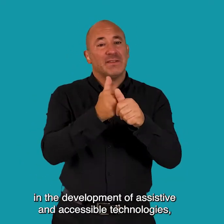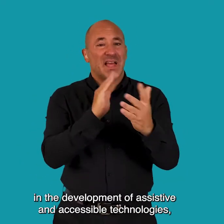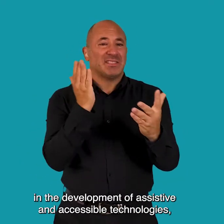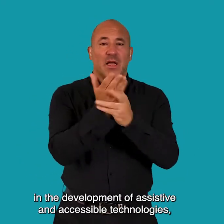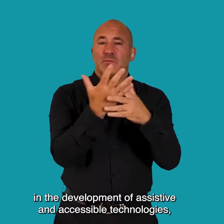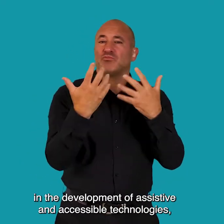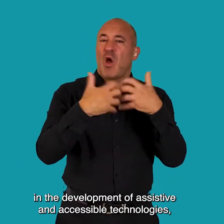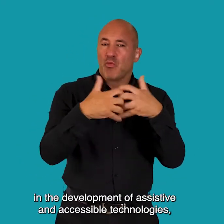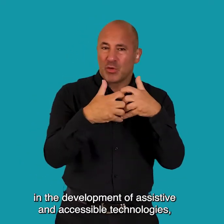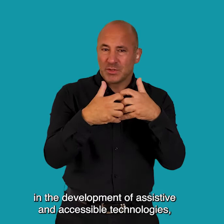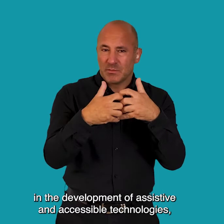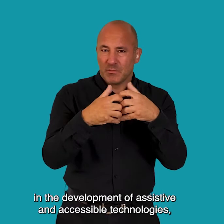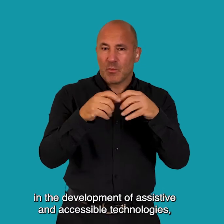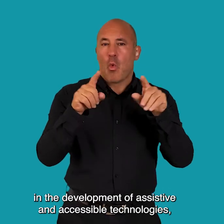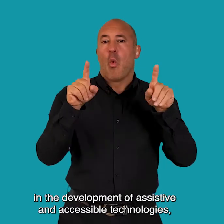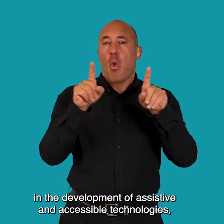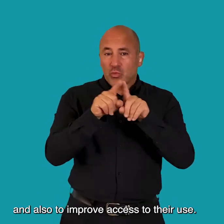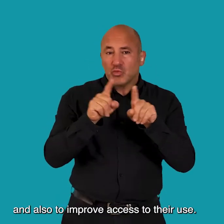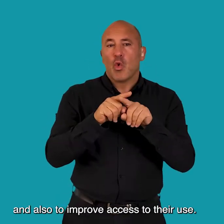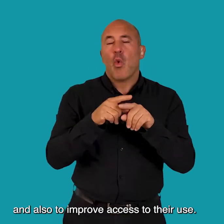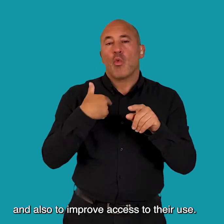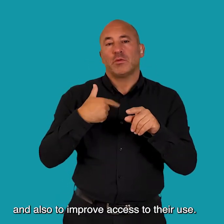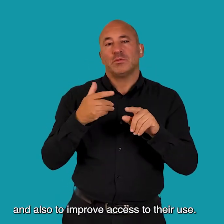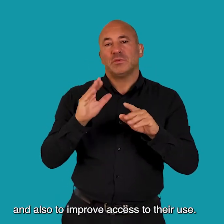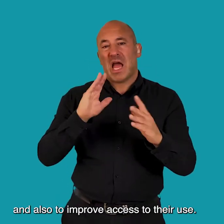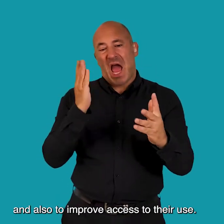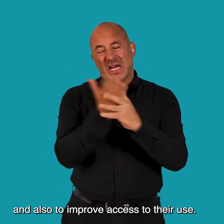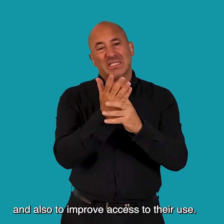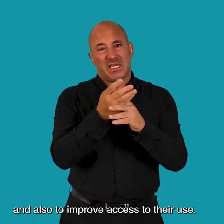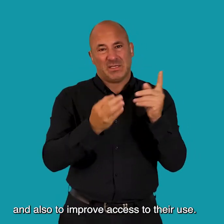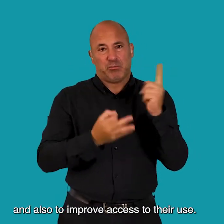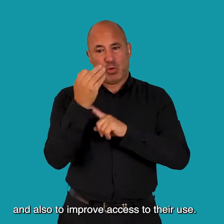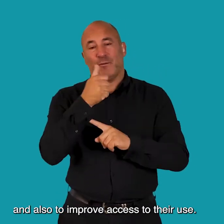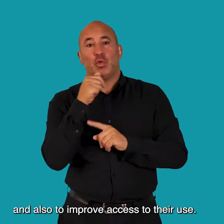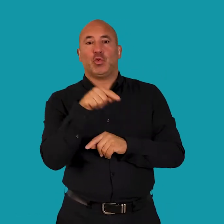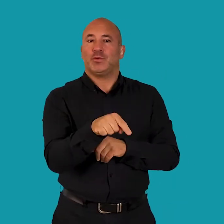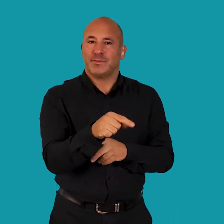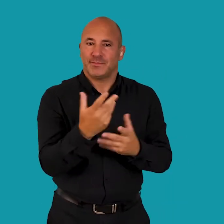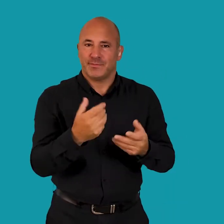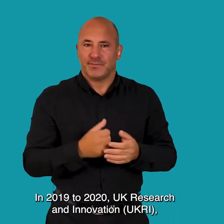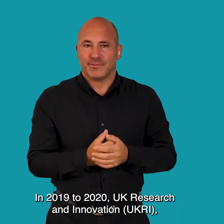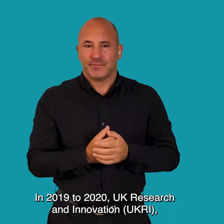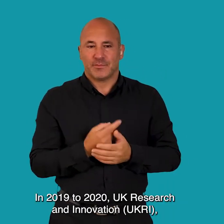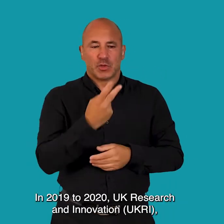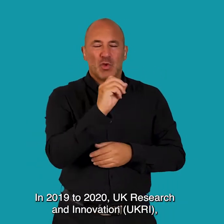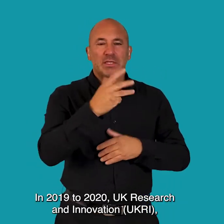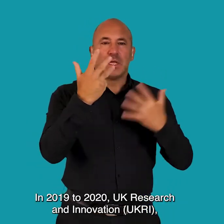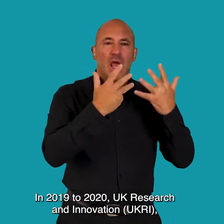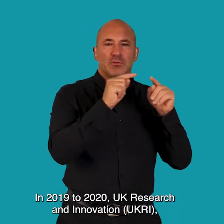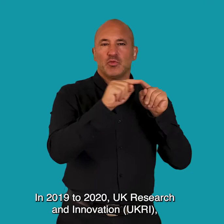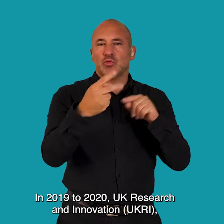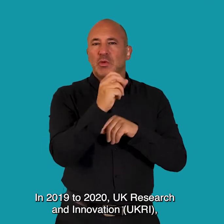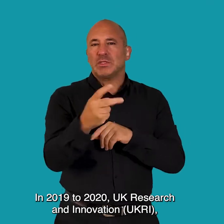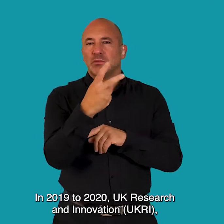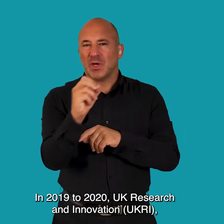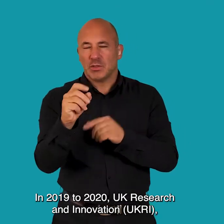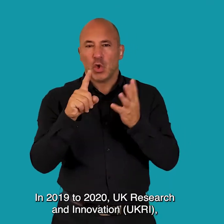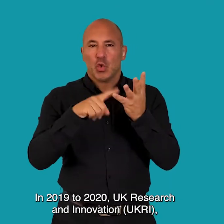and accessible technologies, and also to improve access to their use. In 2019-20,